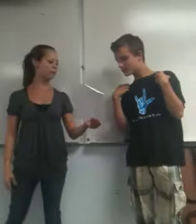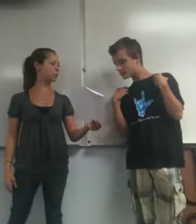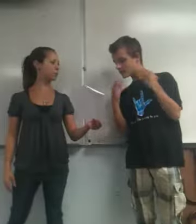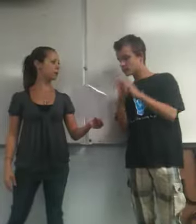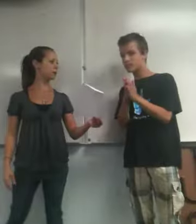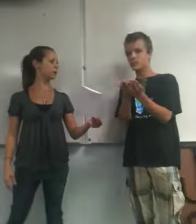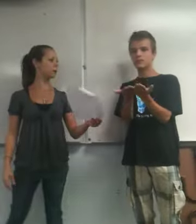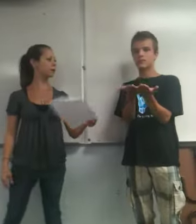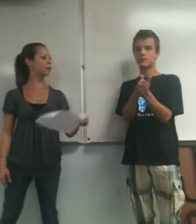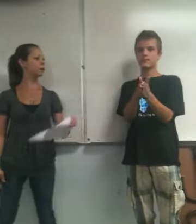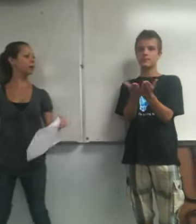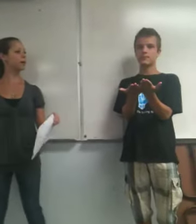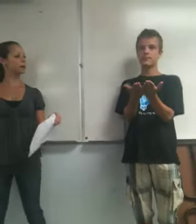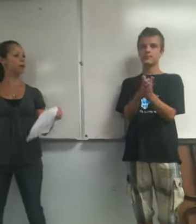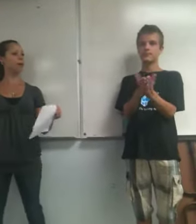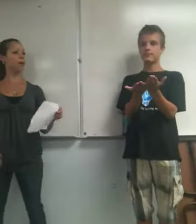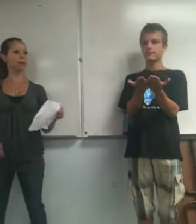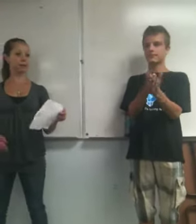25 is book.